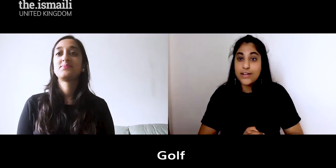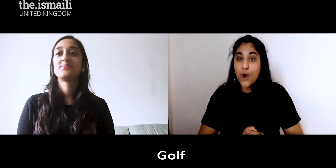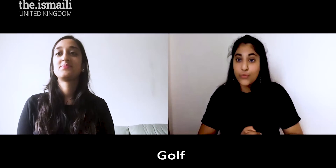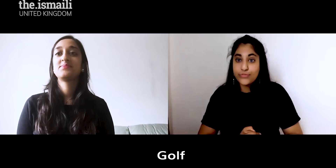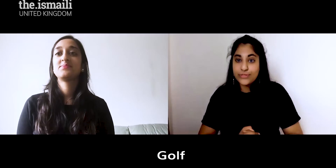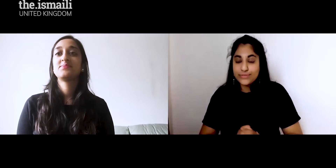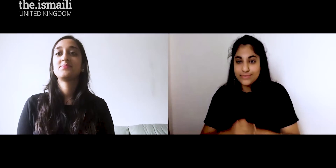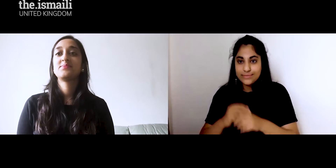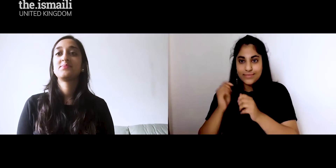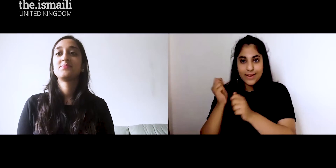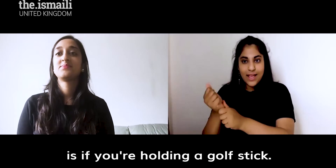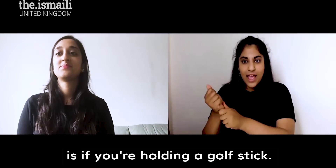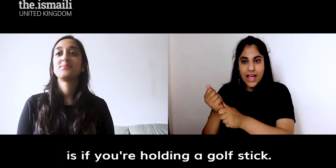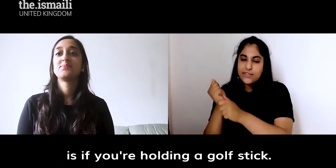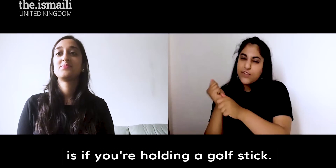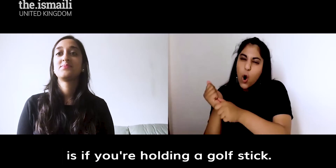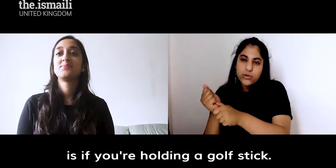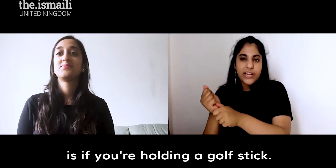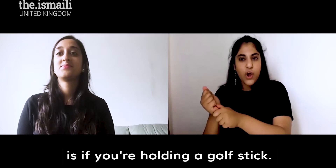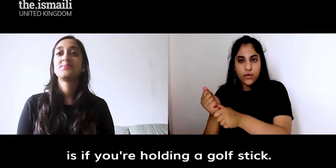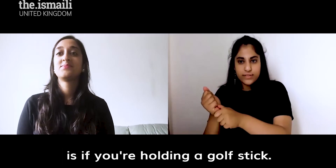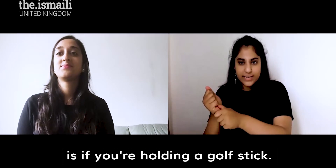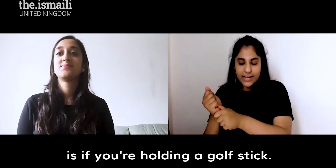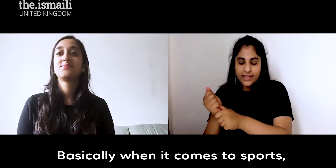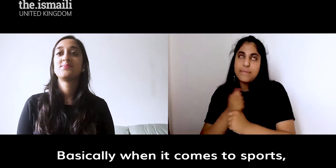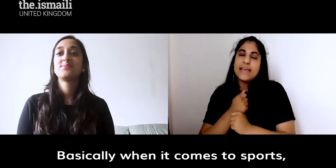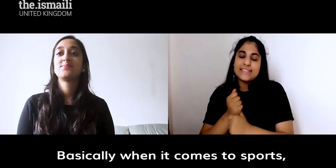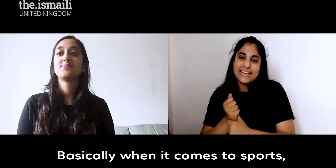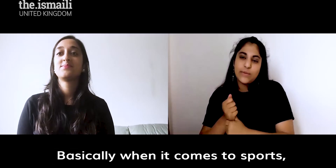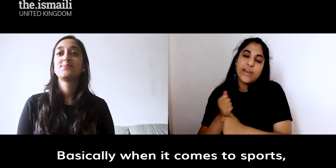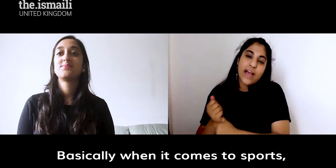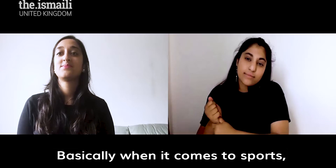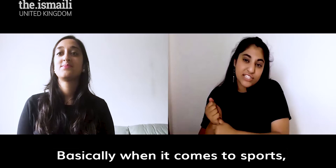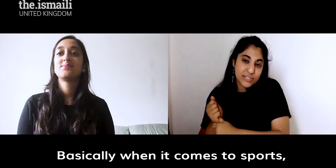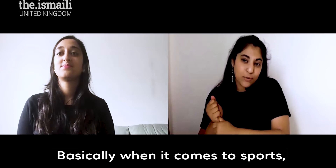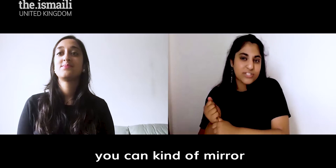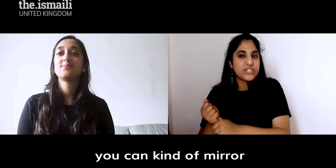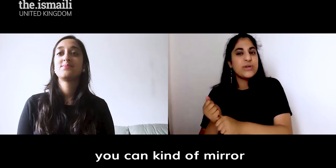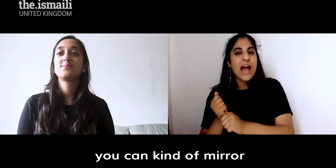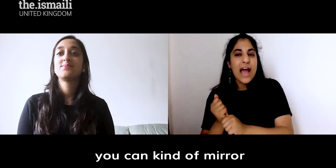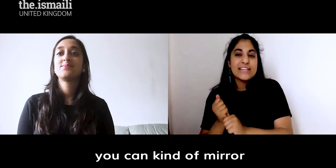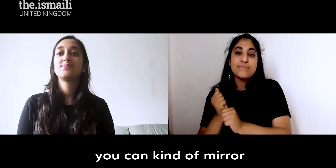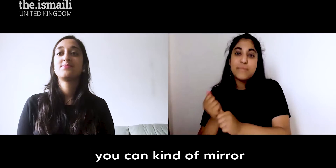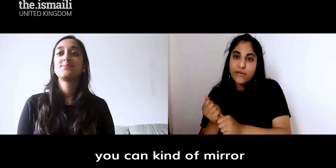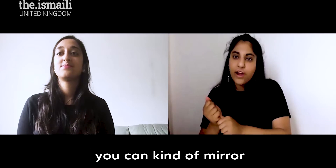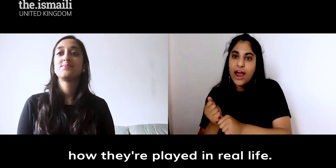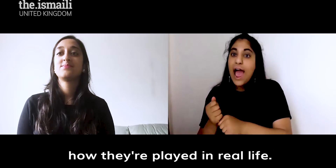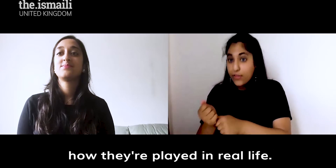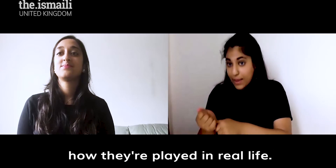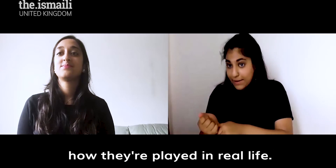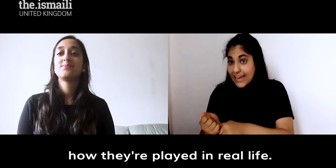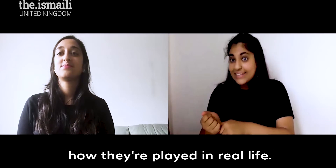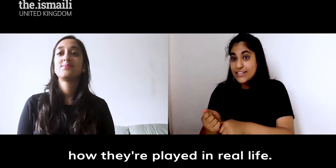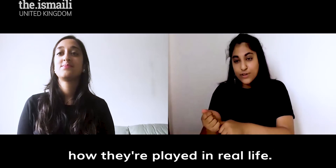Golf. As if you're holding a golf stick. Basically, when it comes to the sports, you can kind of mirror how they're played in real